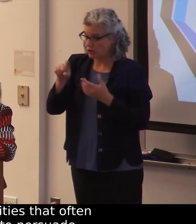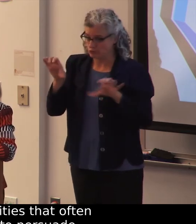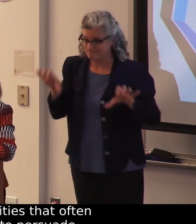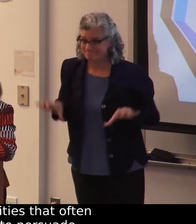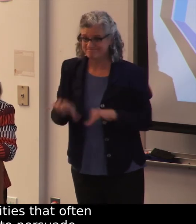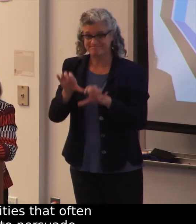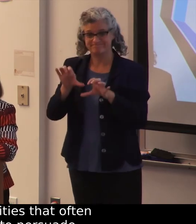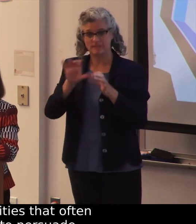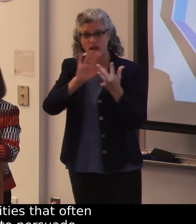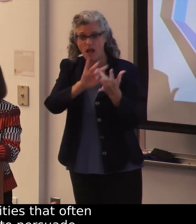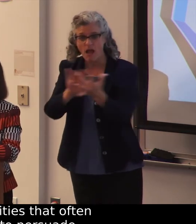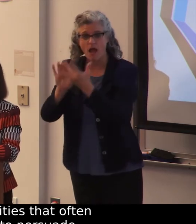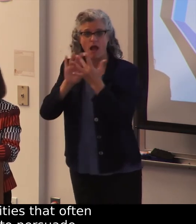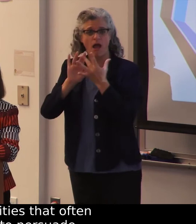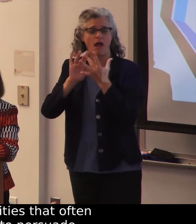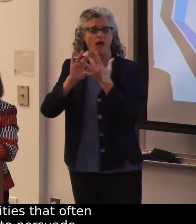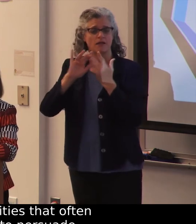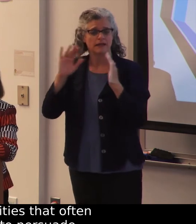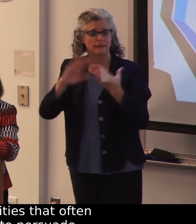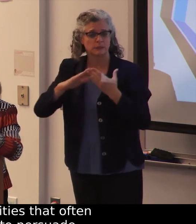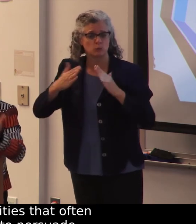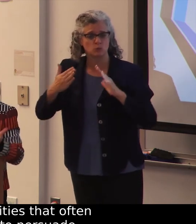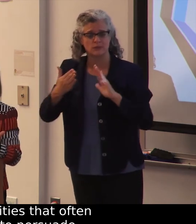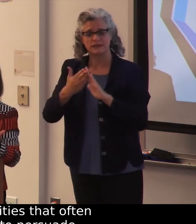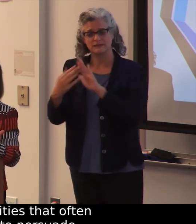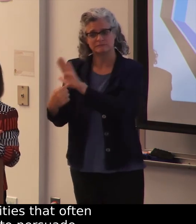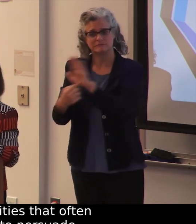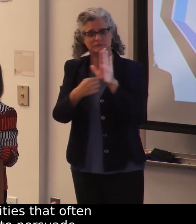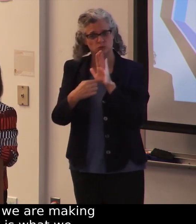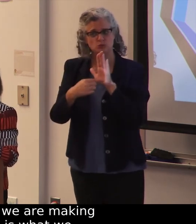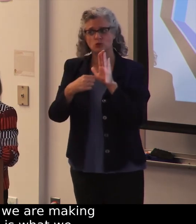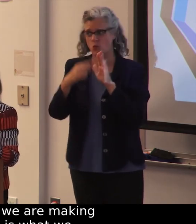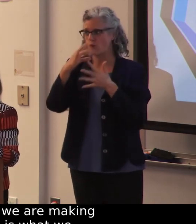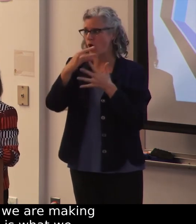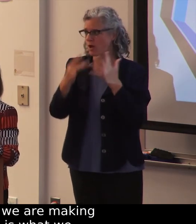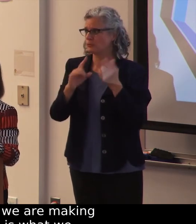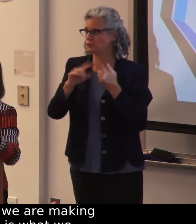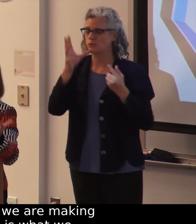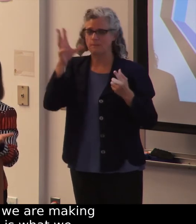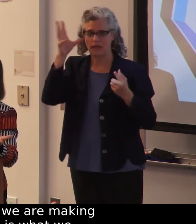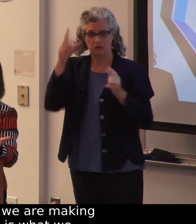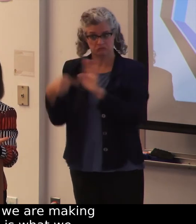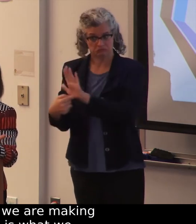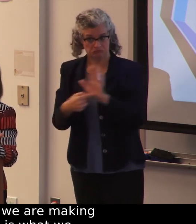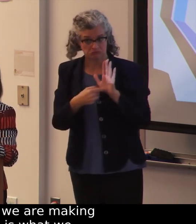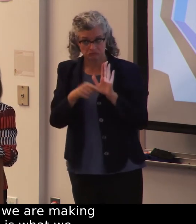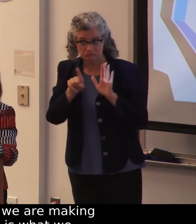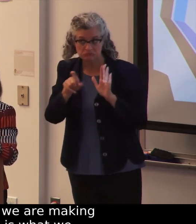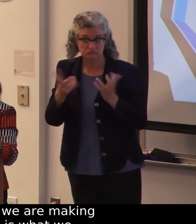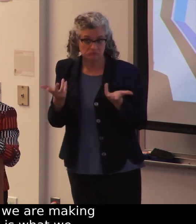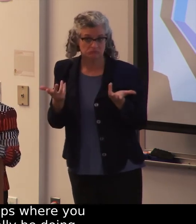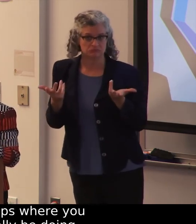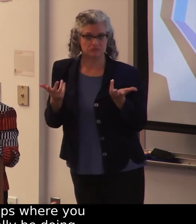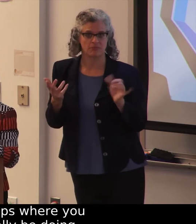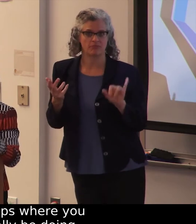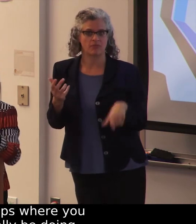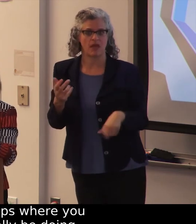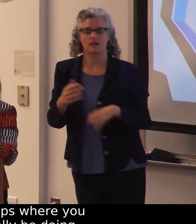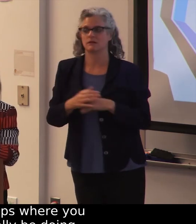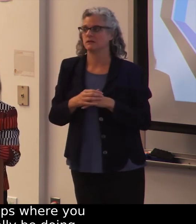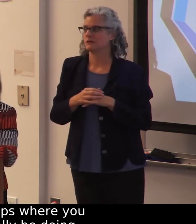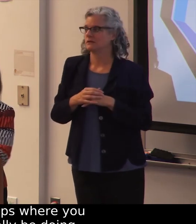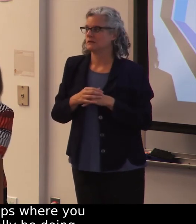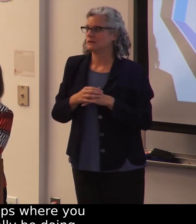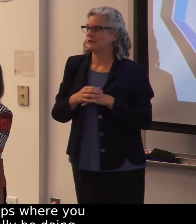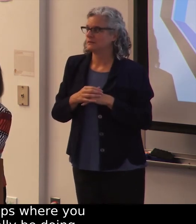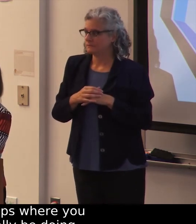that often will want to persuade parents, here are the choices that we're making, and here's what we're doing, right? In the larger groups where